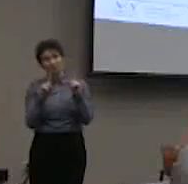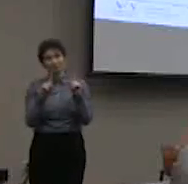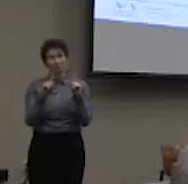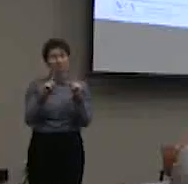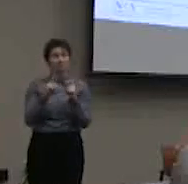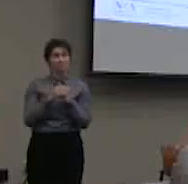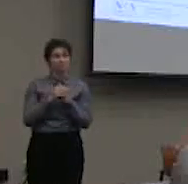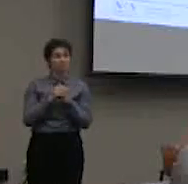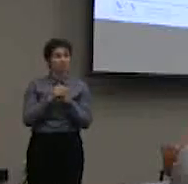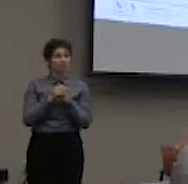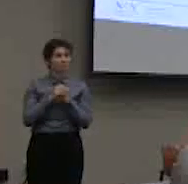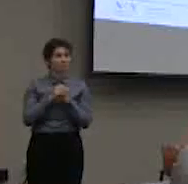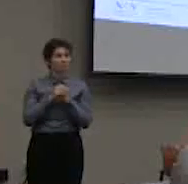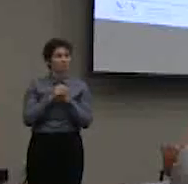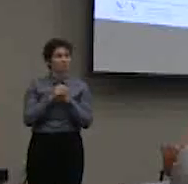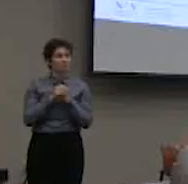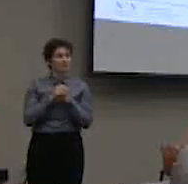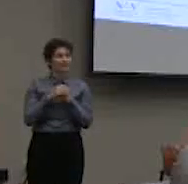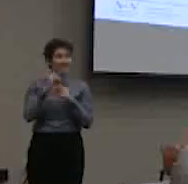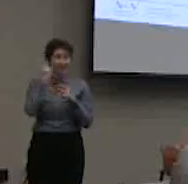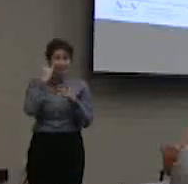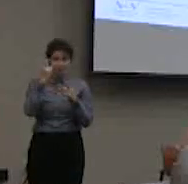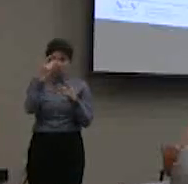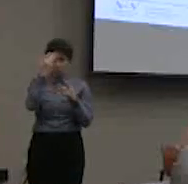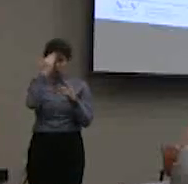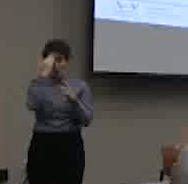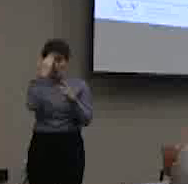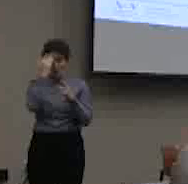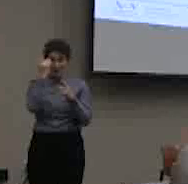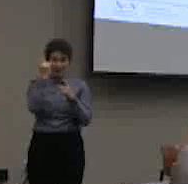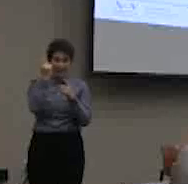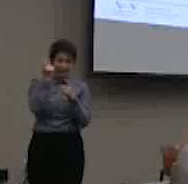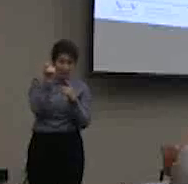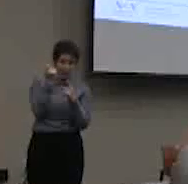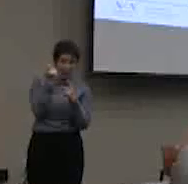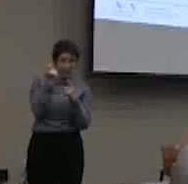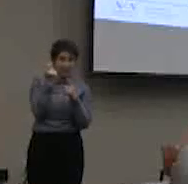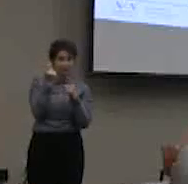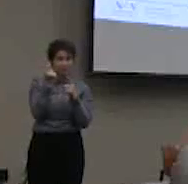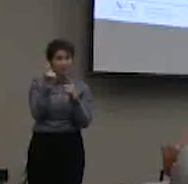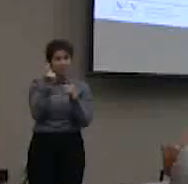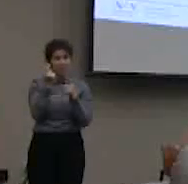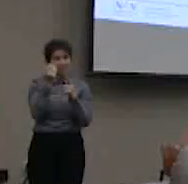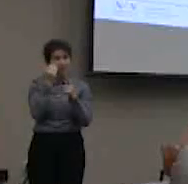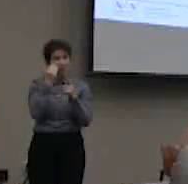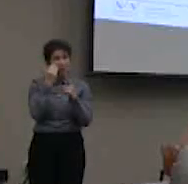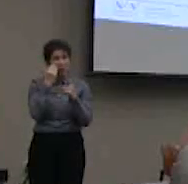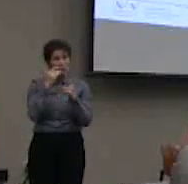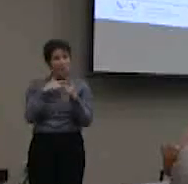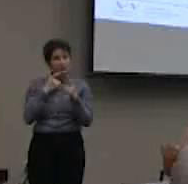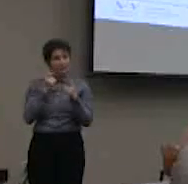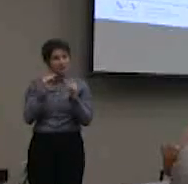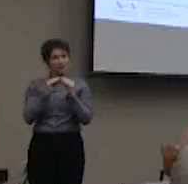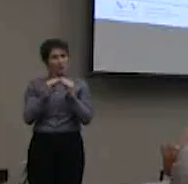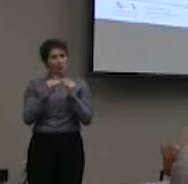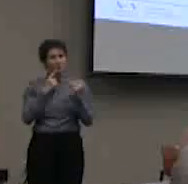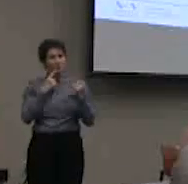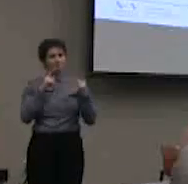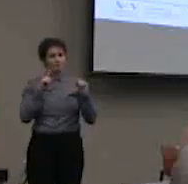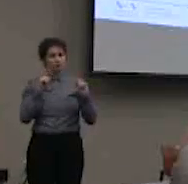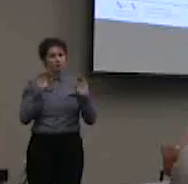if you know a little bit but not a lot, feels much more achievable than what the full size of that is behind. And so when I think people